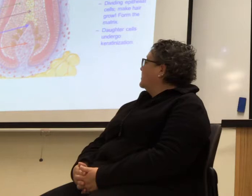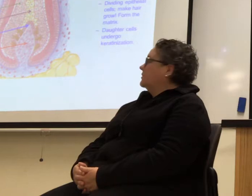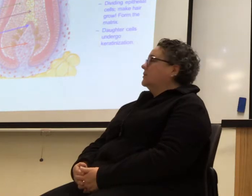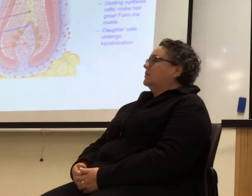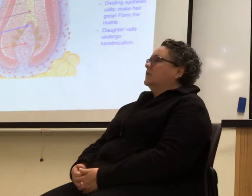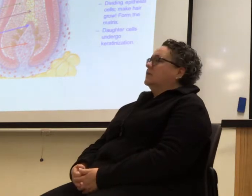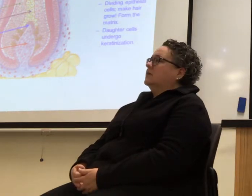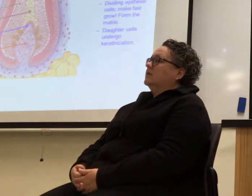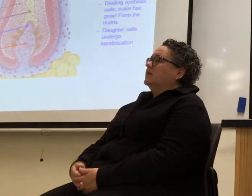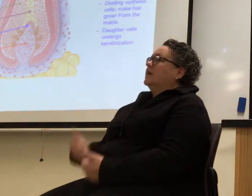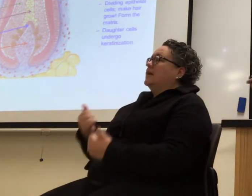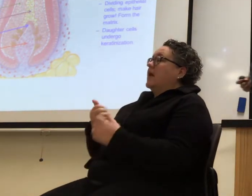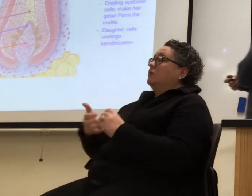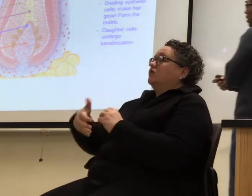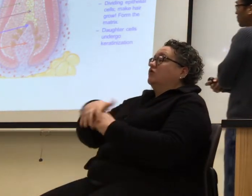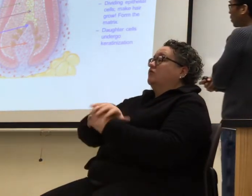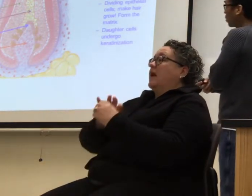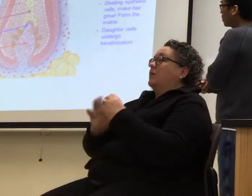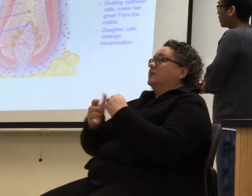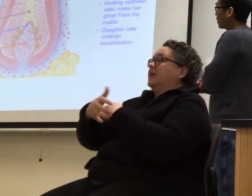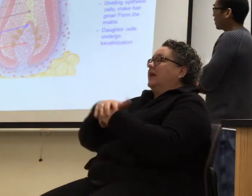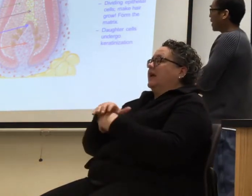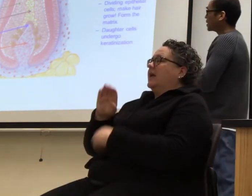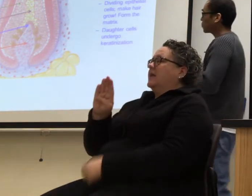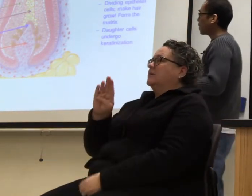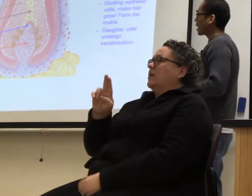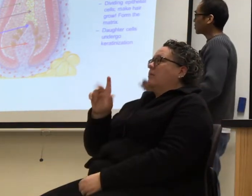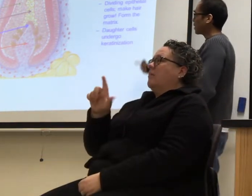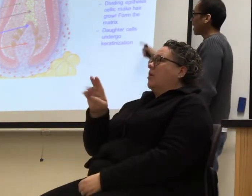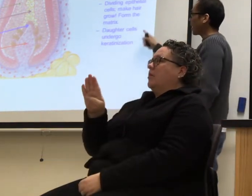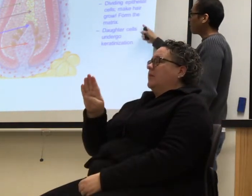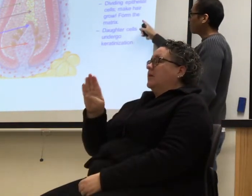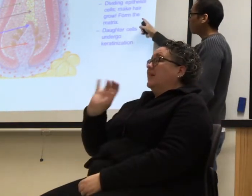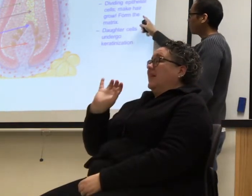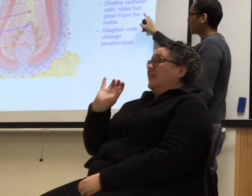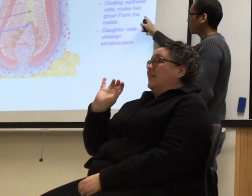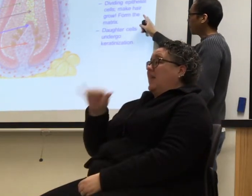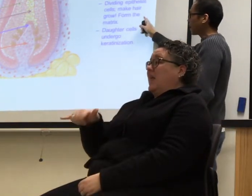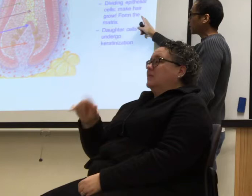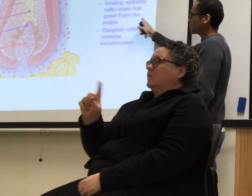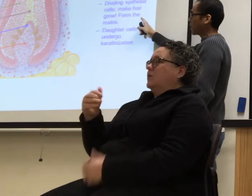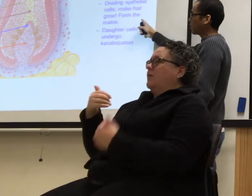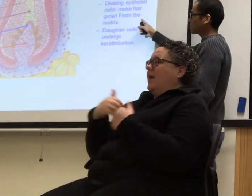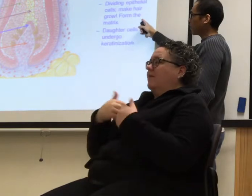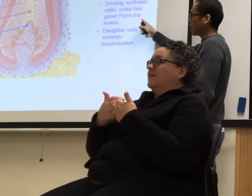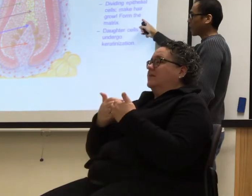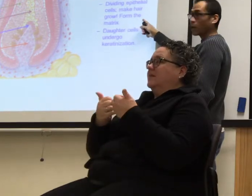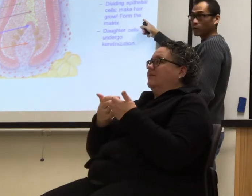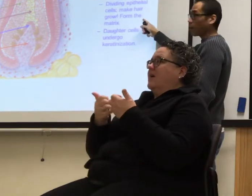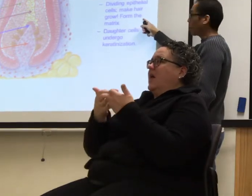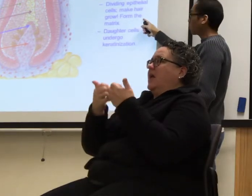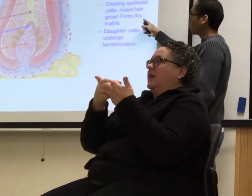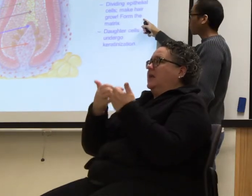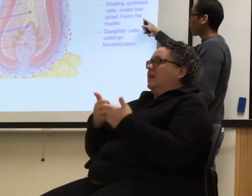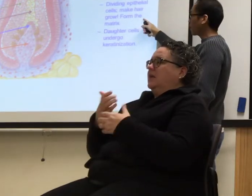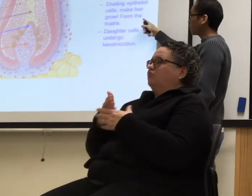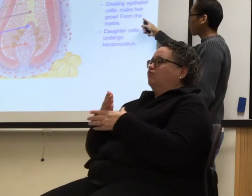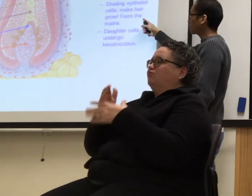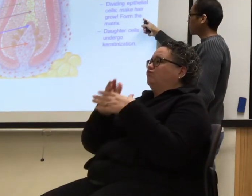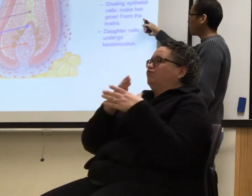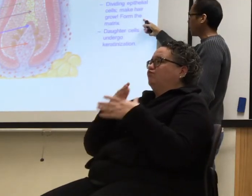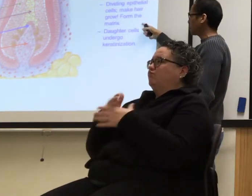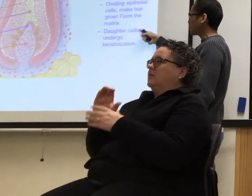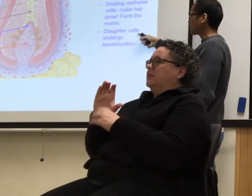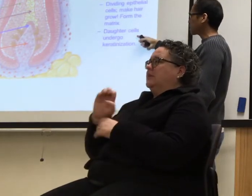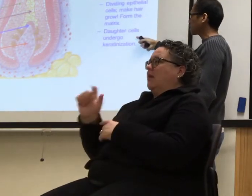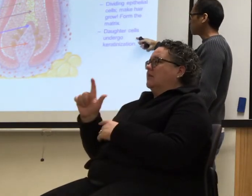Now, surrounding the hair papilla is the hair bulb, and that's where you actually have the dividing cells that make hair grow. Okay, it